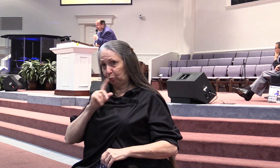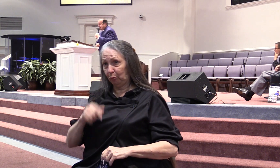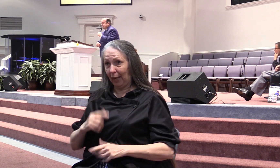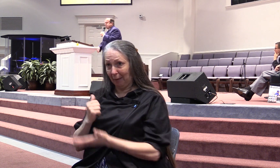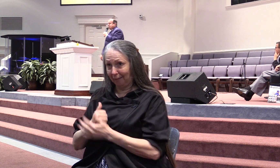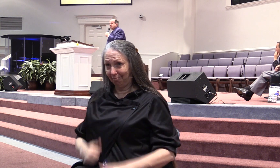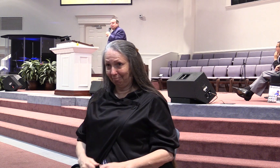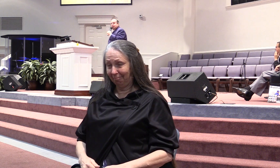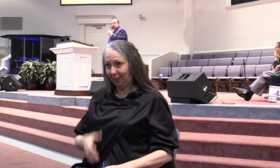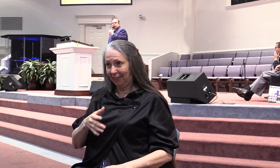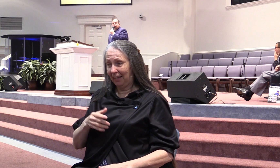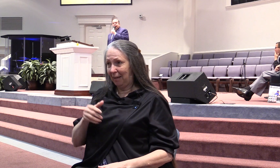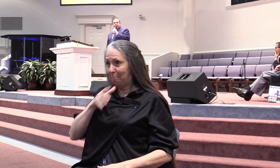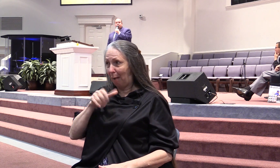amen.